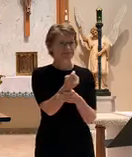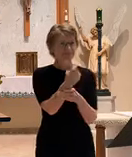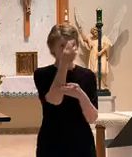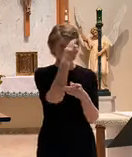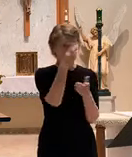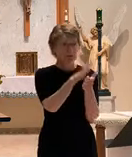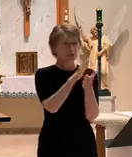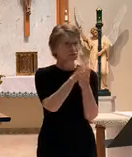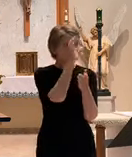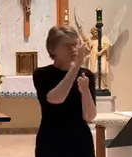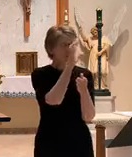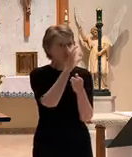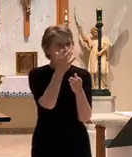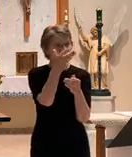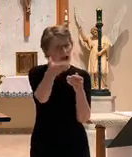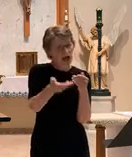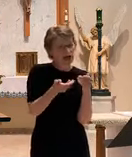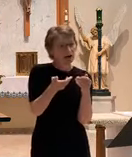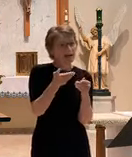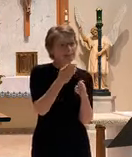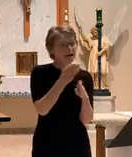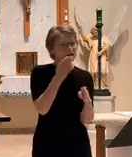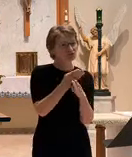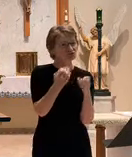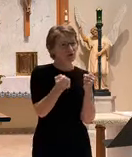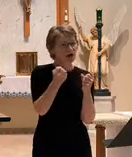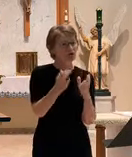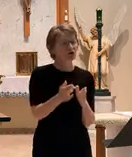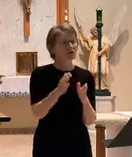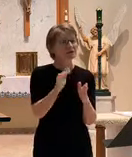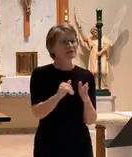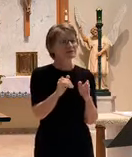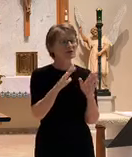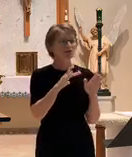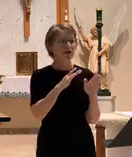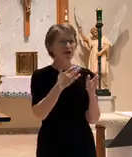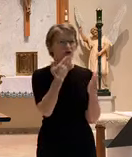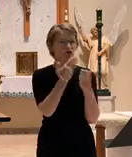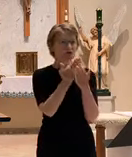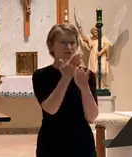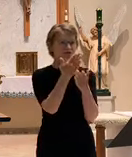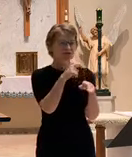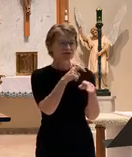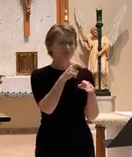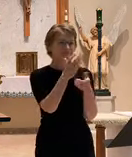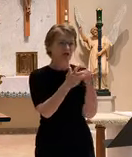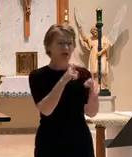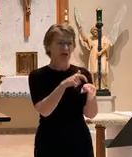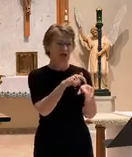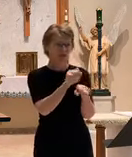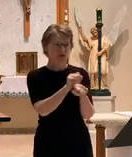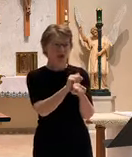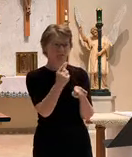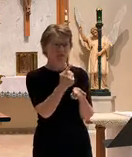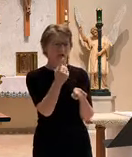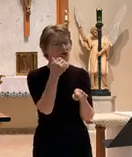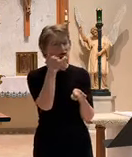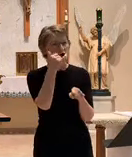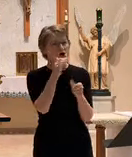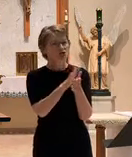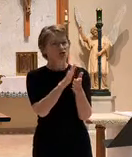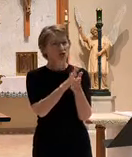is looking for a bus driver. This would be a great part-time gig for someone. Call the school between 9 a.m.